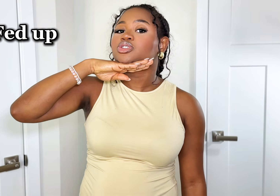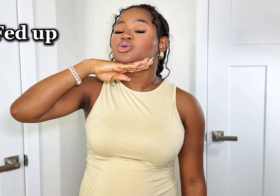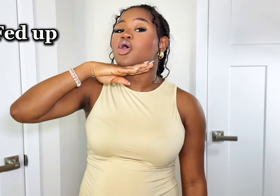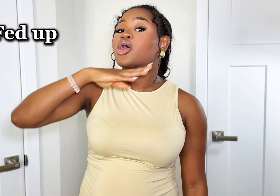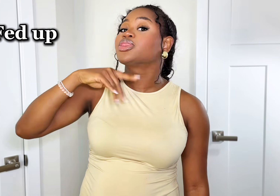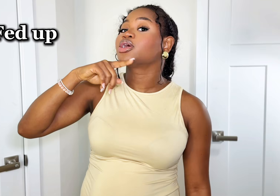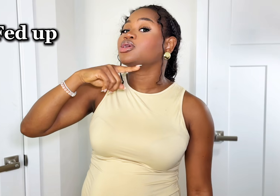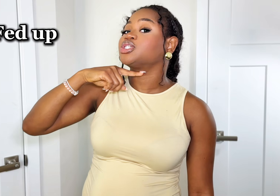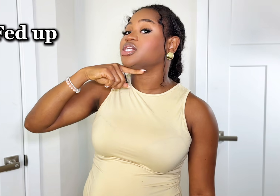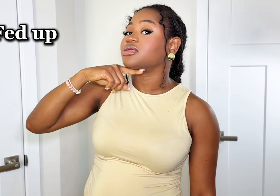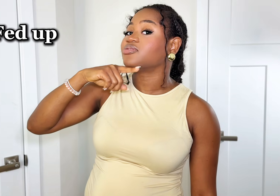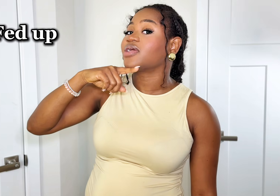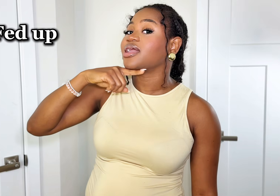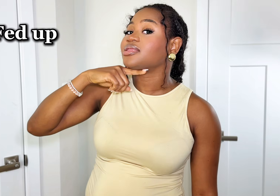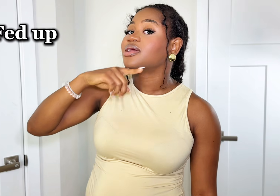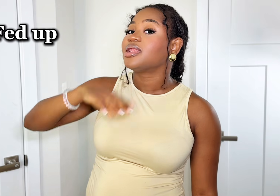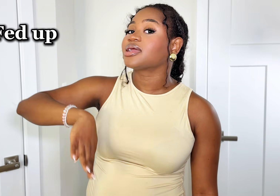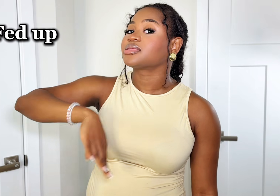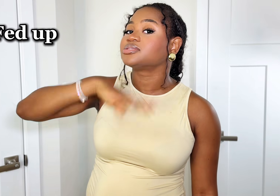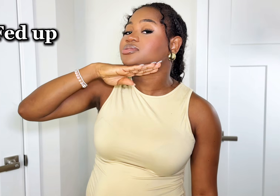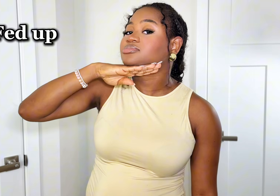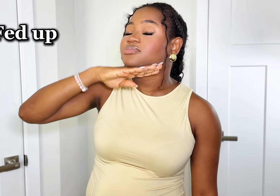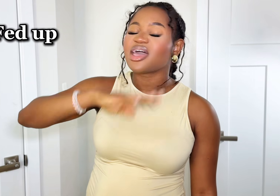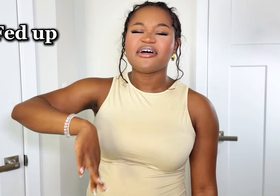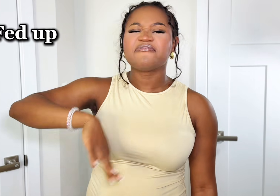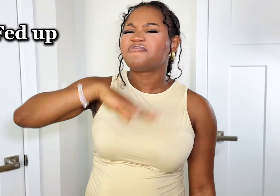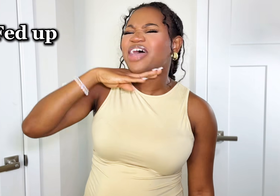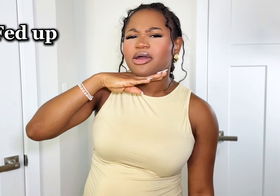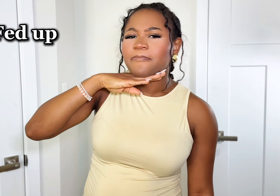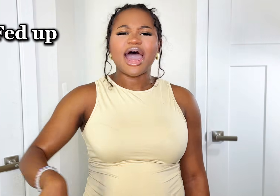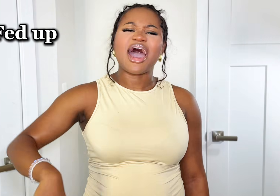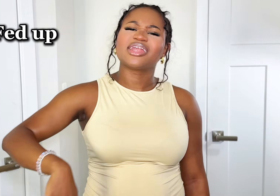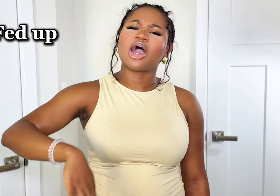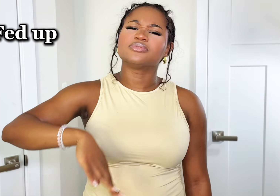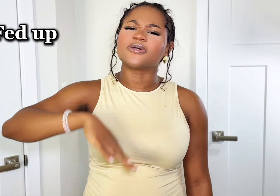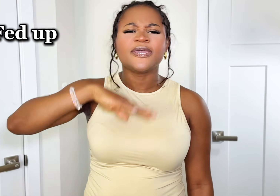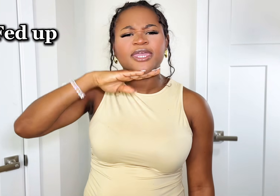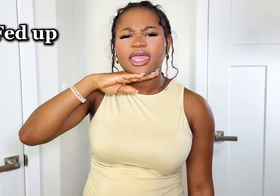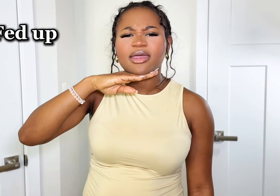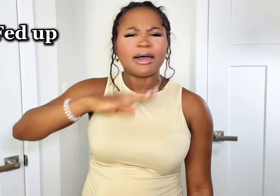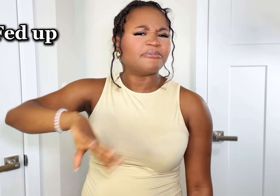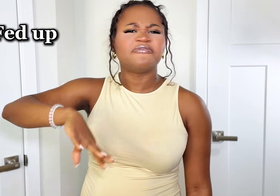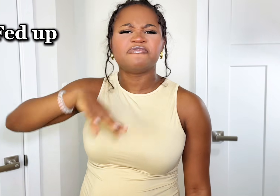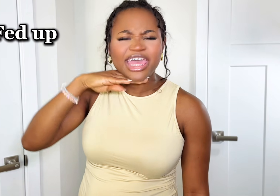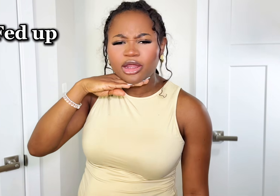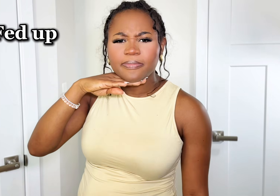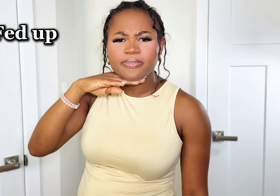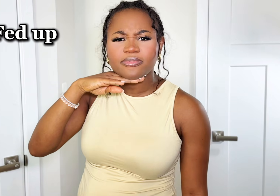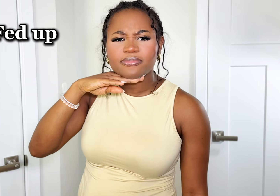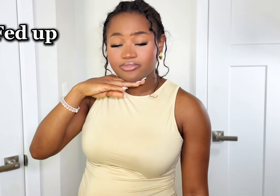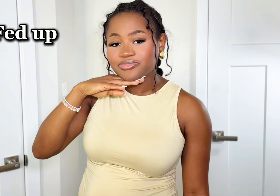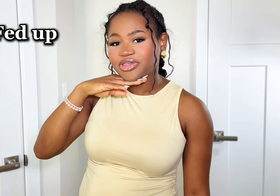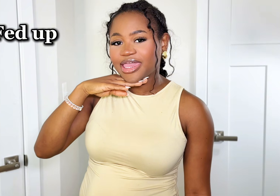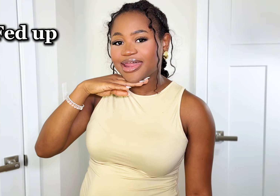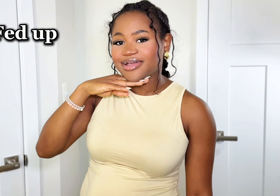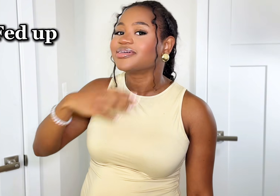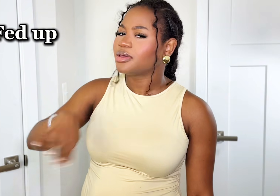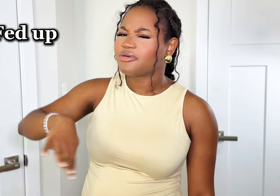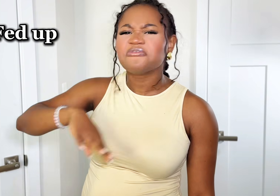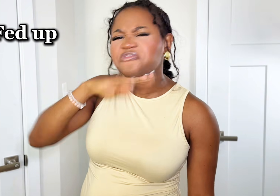to under your chin, right? Like this. Fed up. I had it up to here. I'm fed up. You get that? Fed